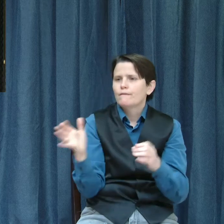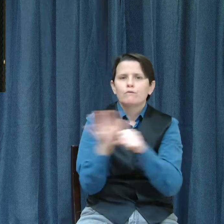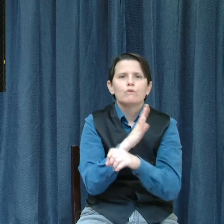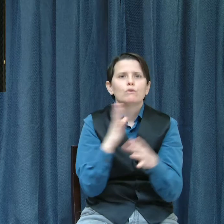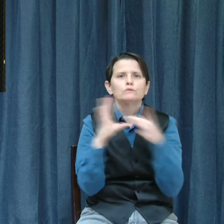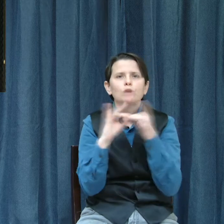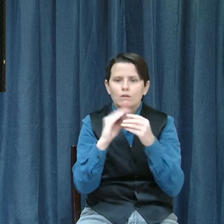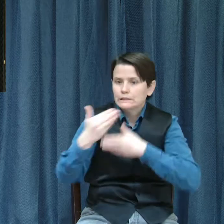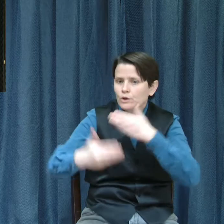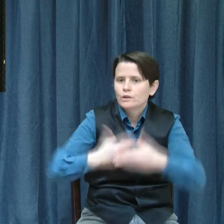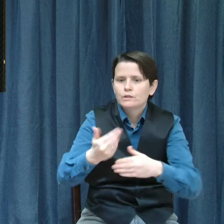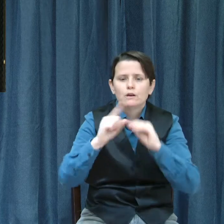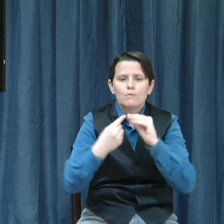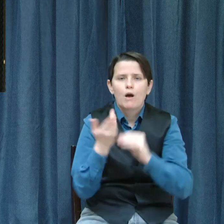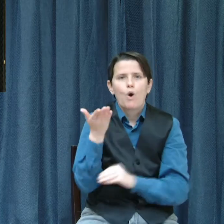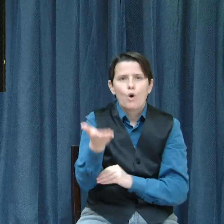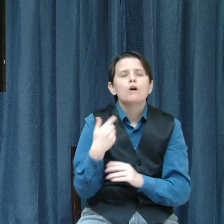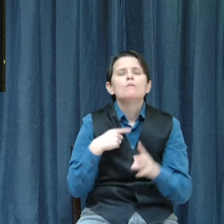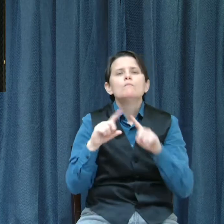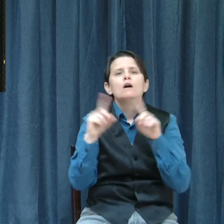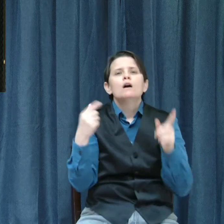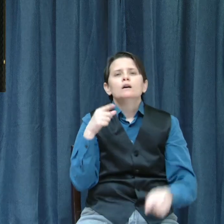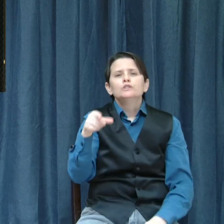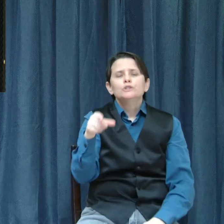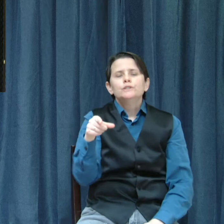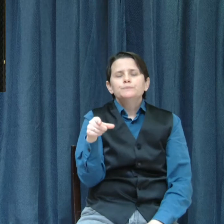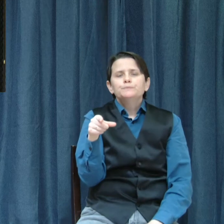her. But one of the things that she says,